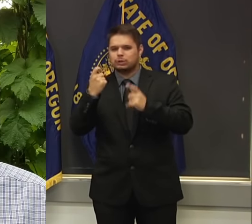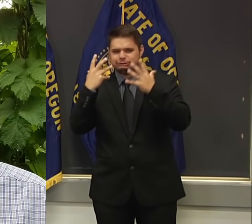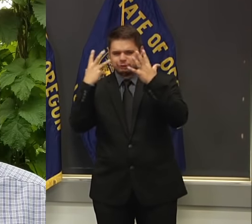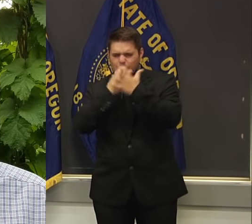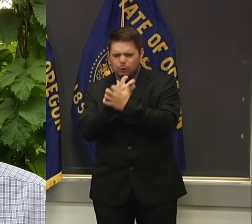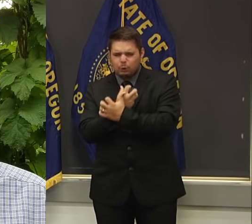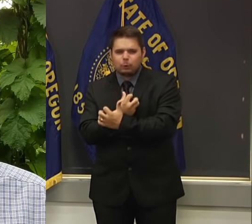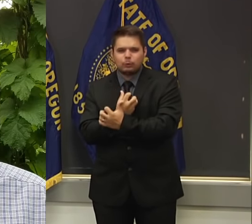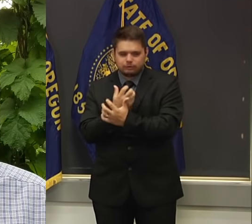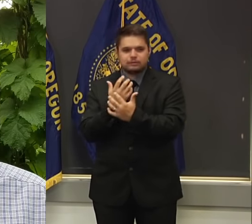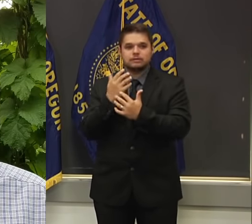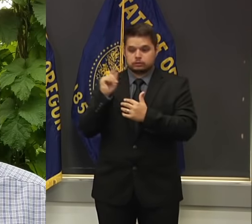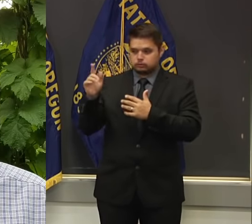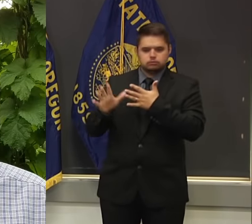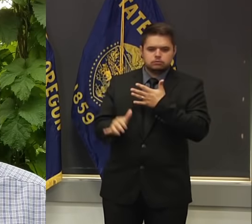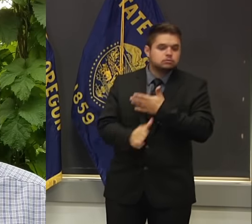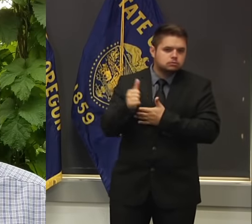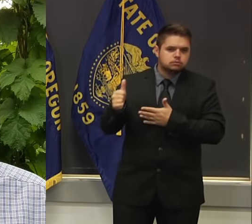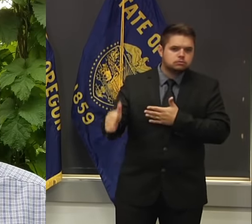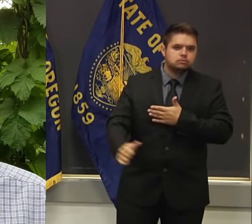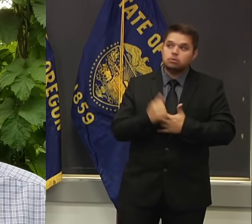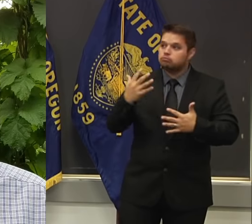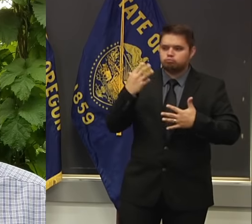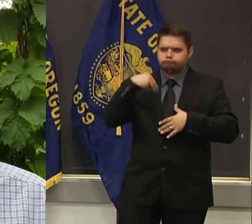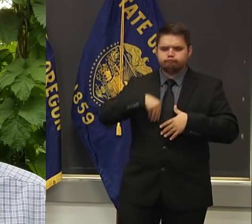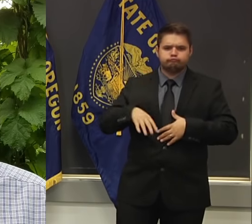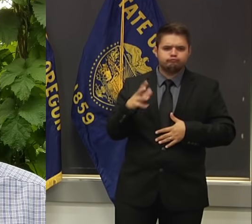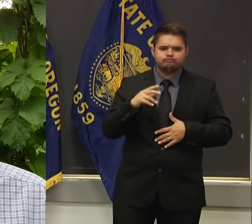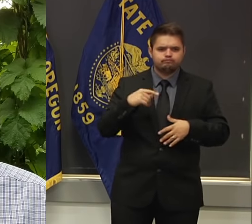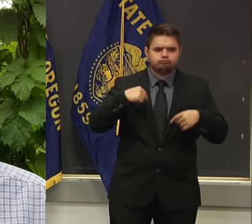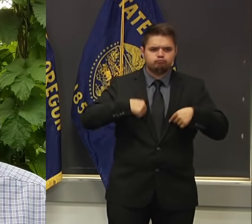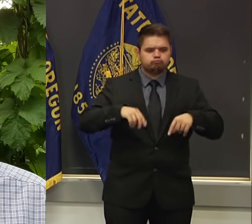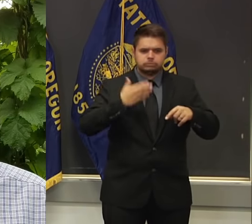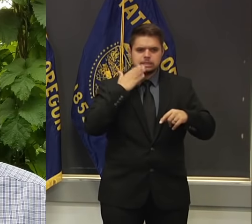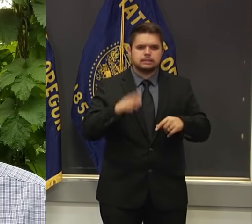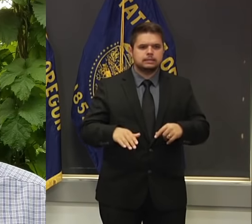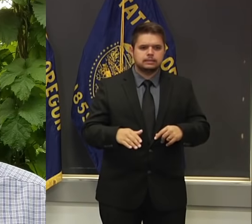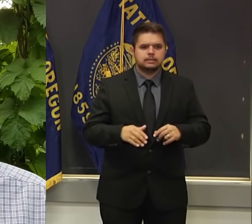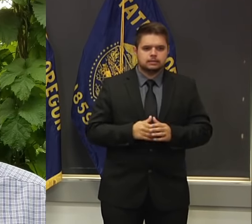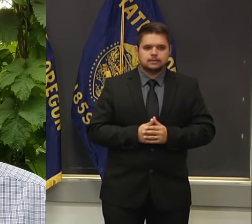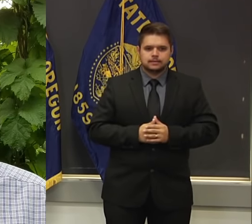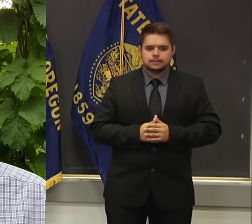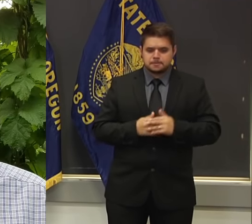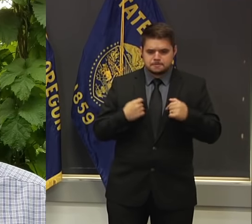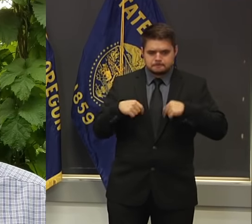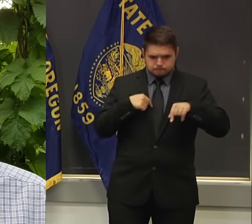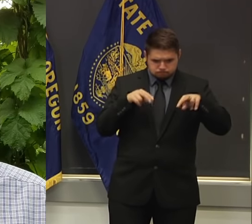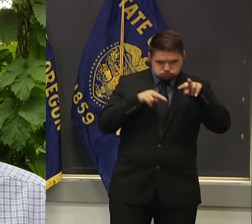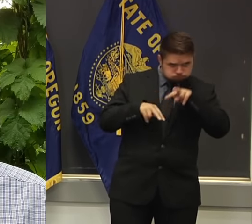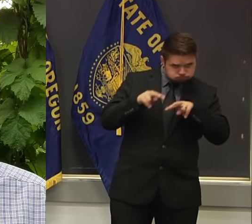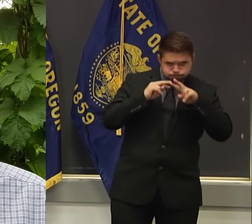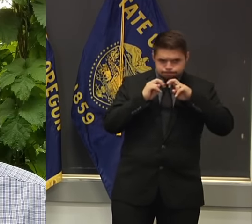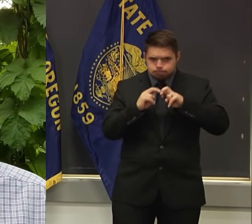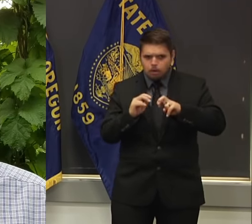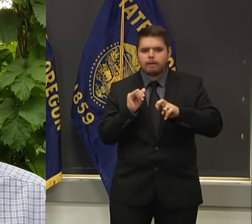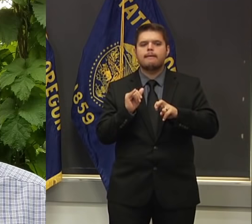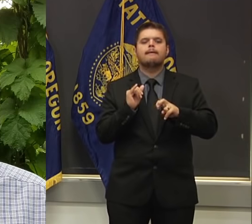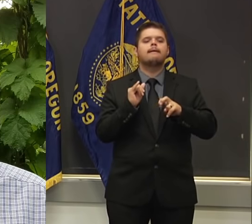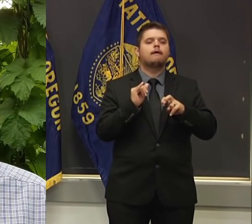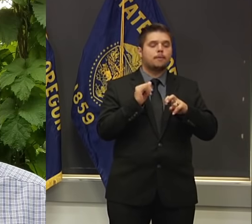conditions. We looked at 5 cities here in Oregon over the last couple of weeks: Portland,